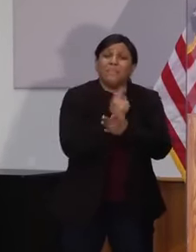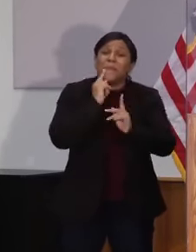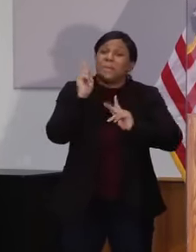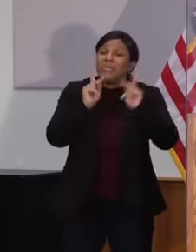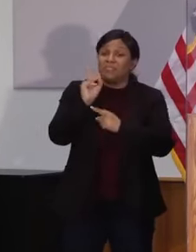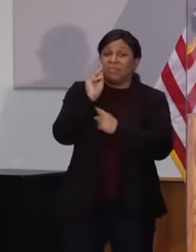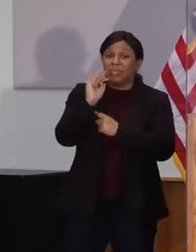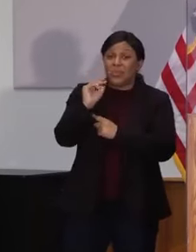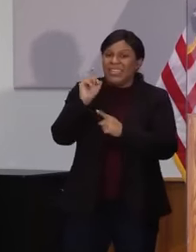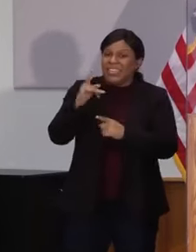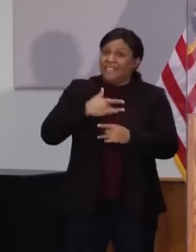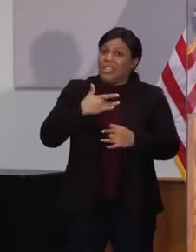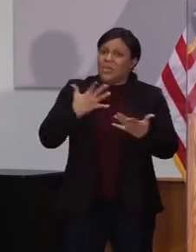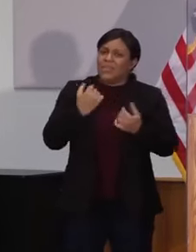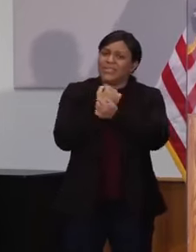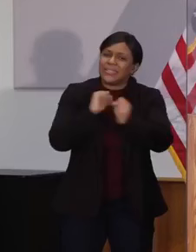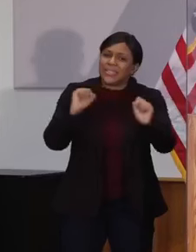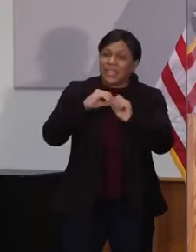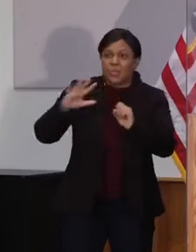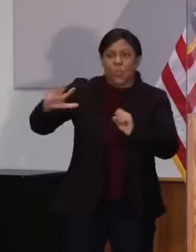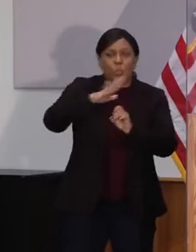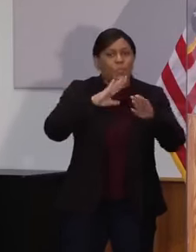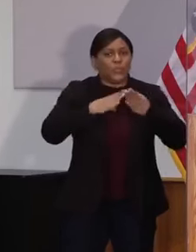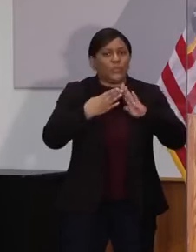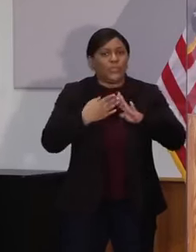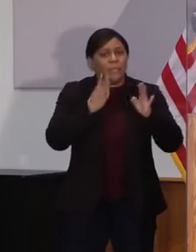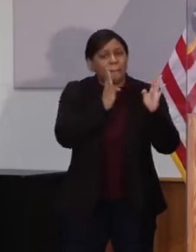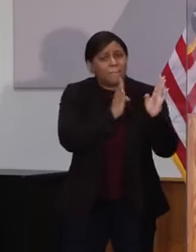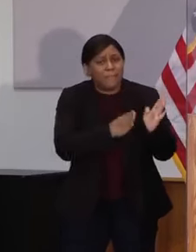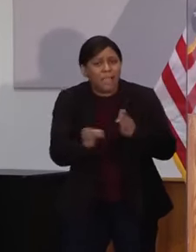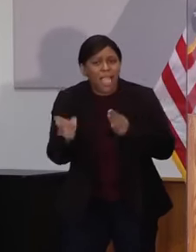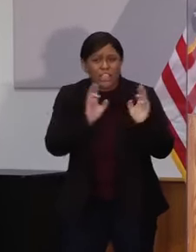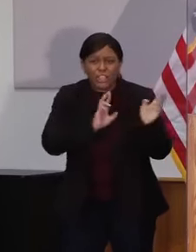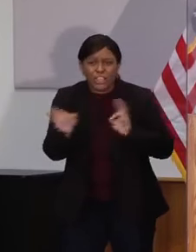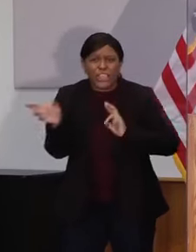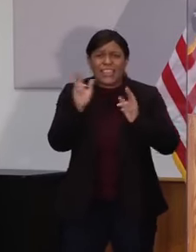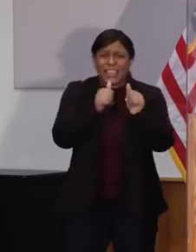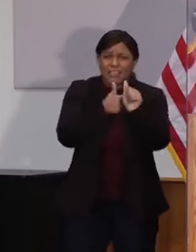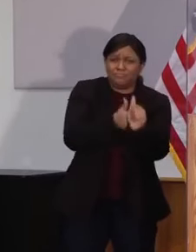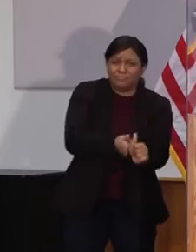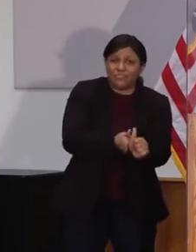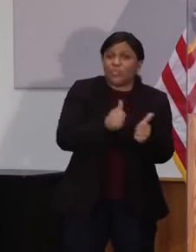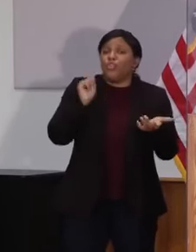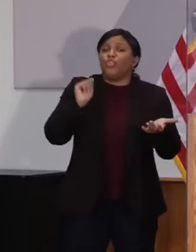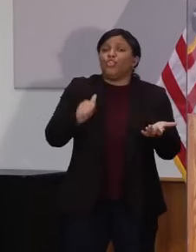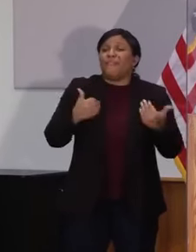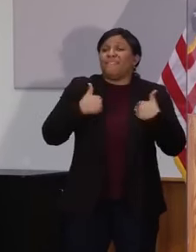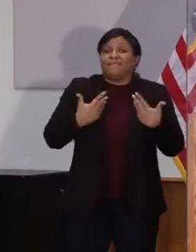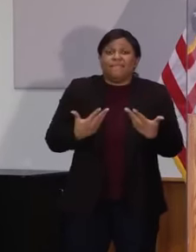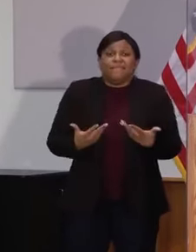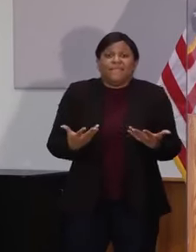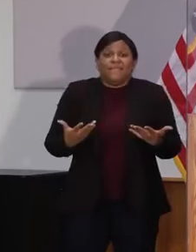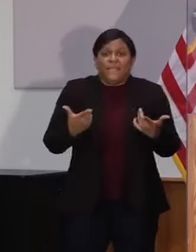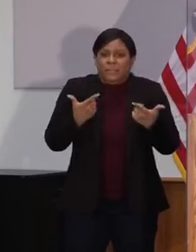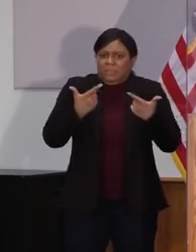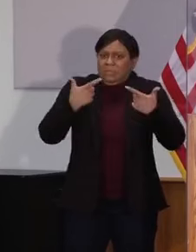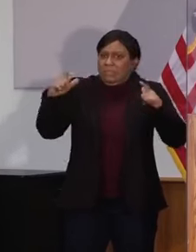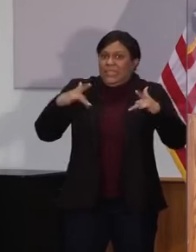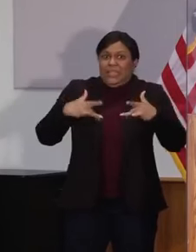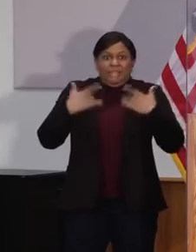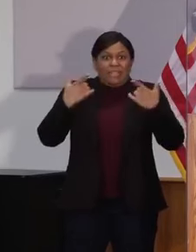their communities. We should plan accordingly. We're going to have what very well could be an unprecedented event around these